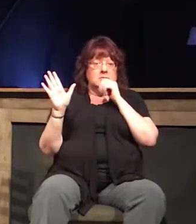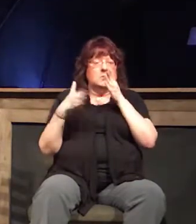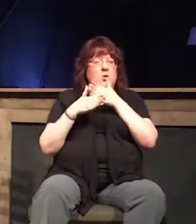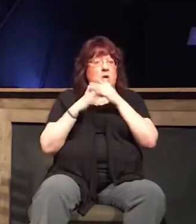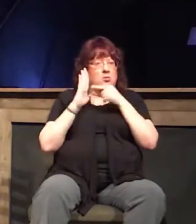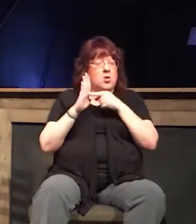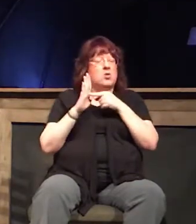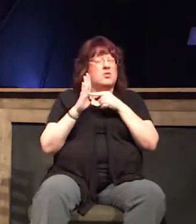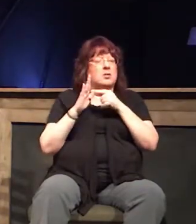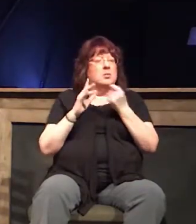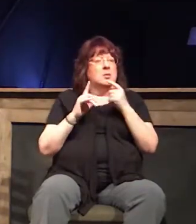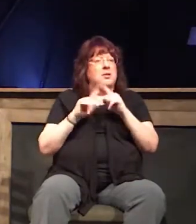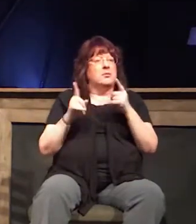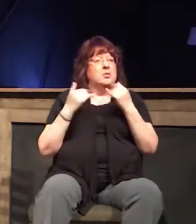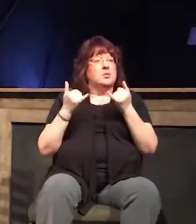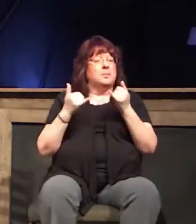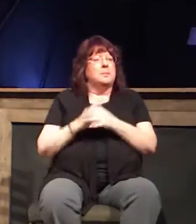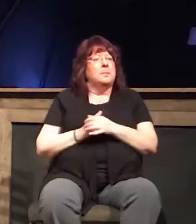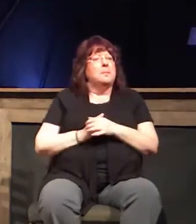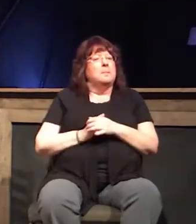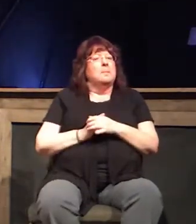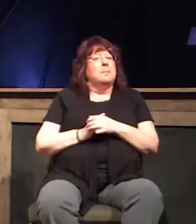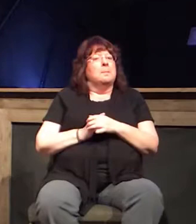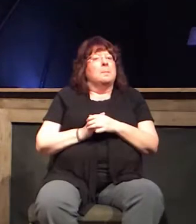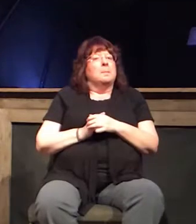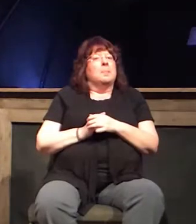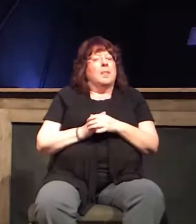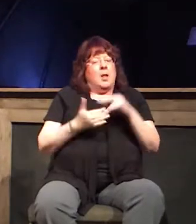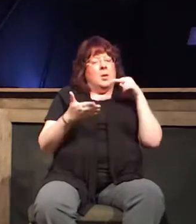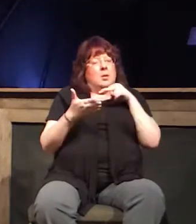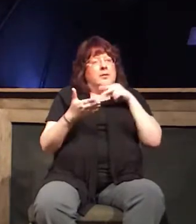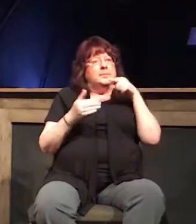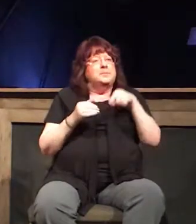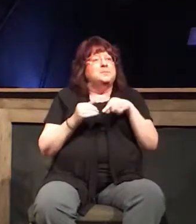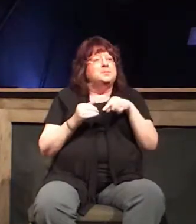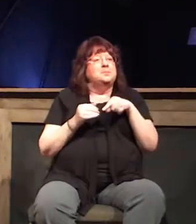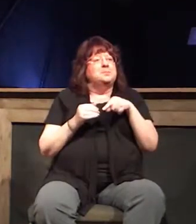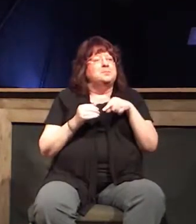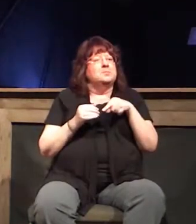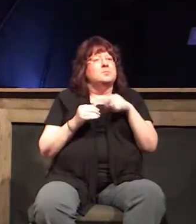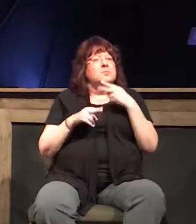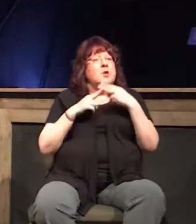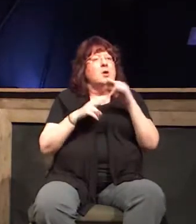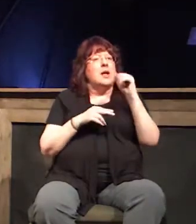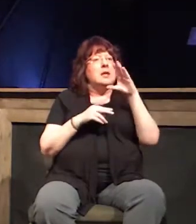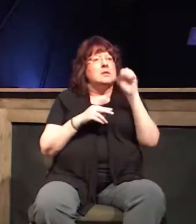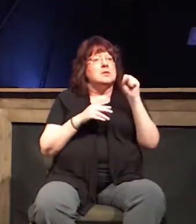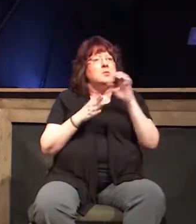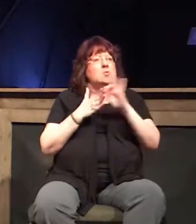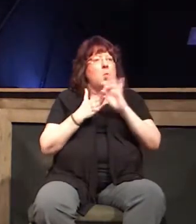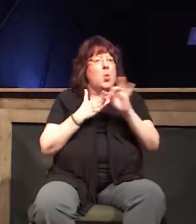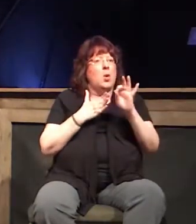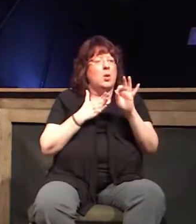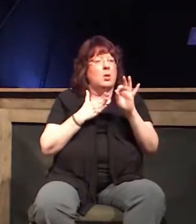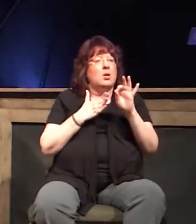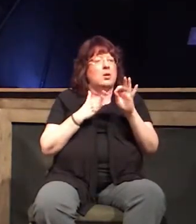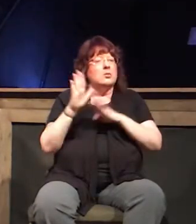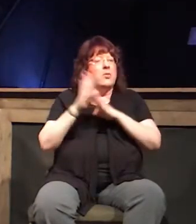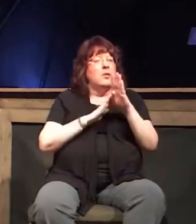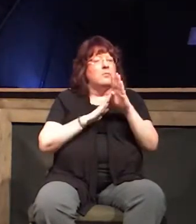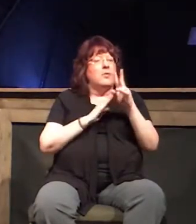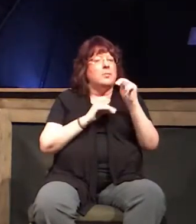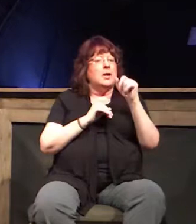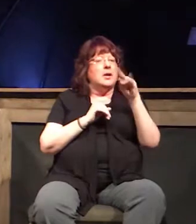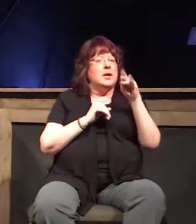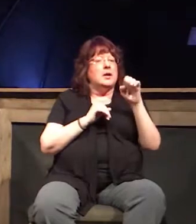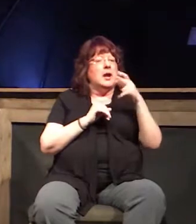want to show you, I told you I'm going to do something a little different this weekend. I want you to look at this. All right, this is called the ACES score. This was developed by